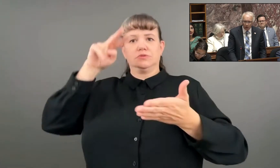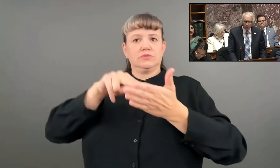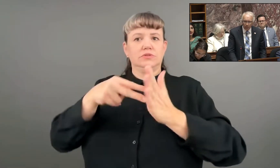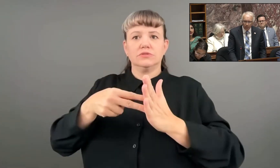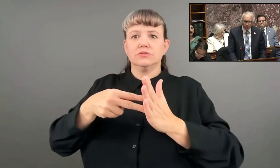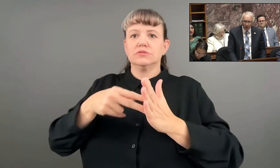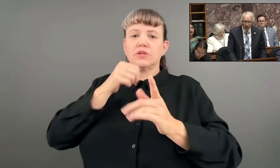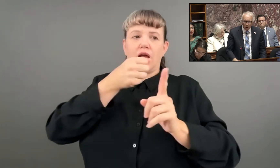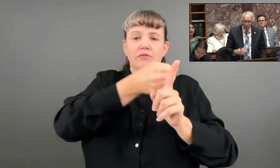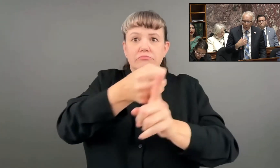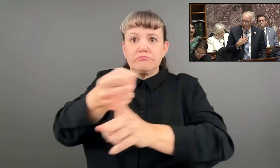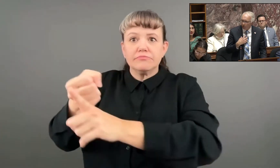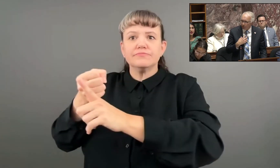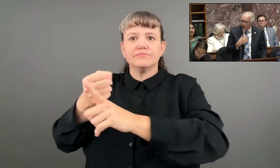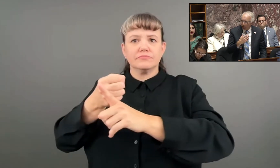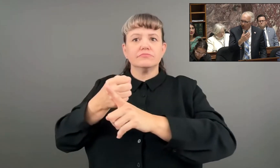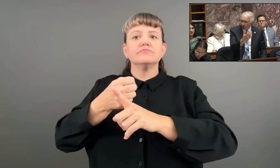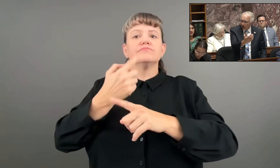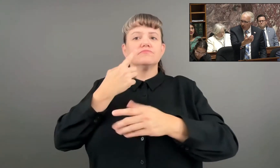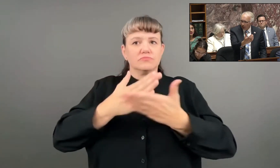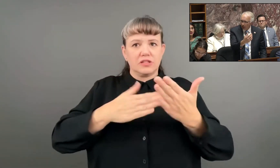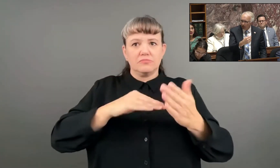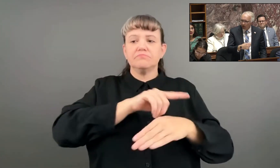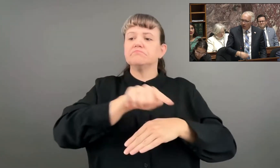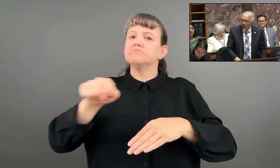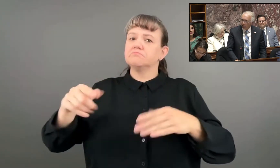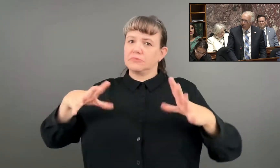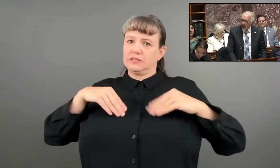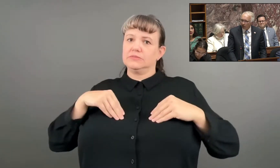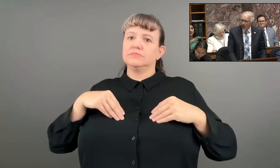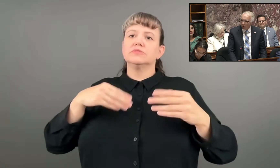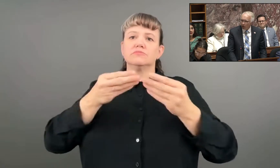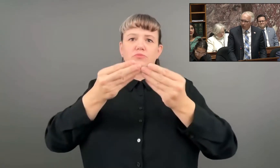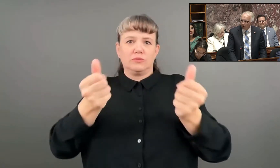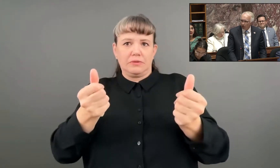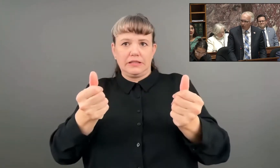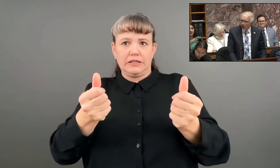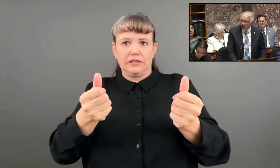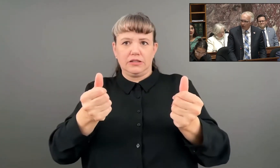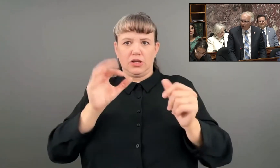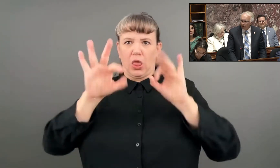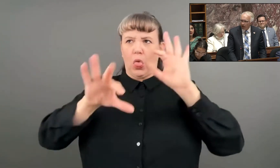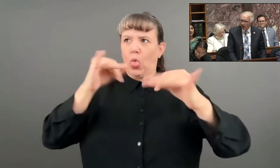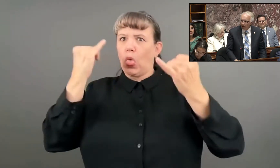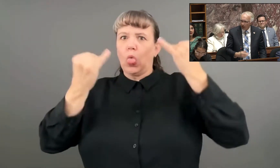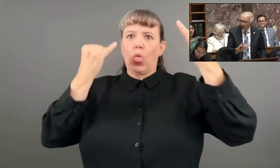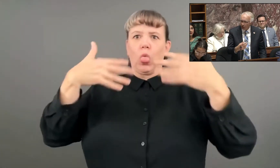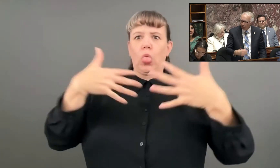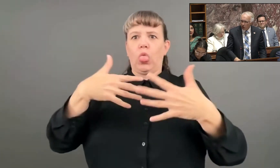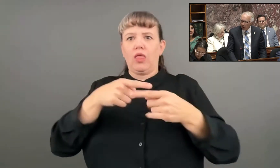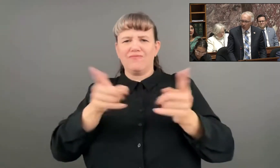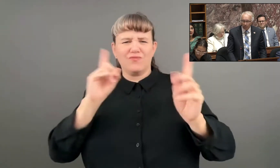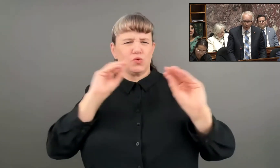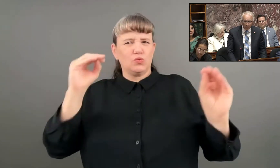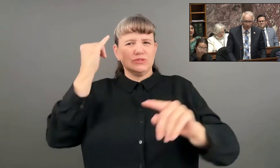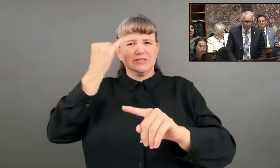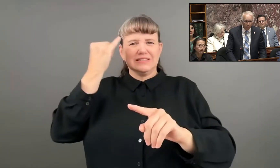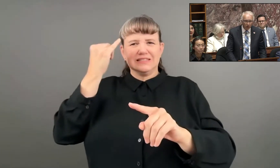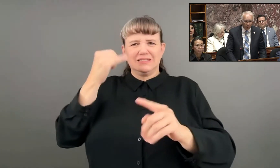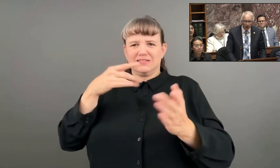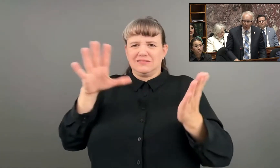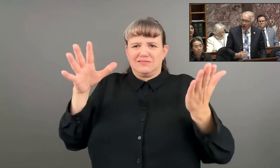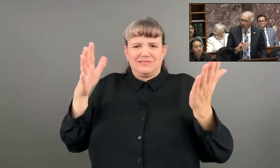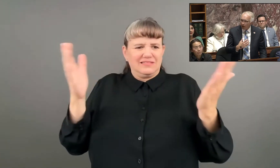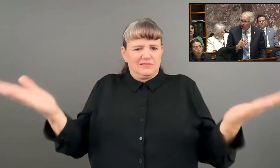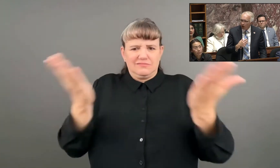end quote. We're called fear-mongering. It's the exact same words that the Attorney General. So perhaps the Premier